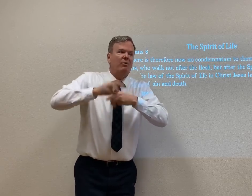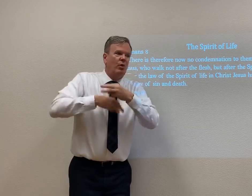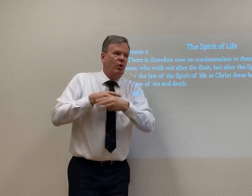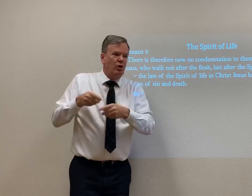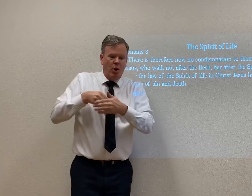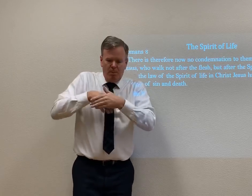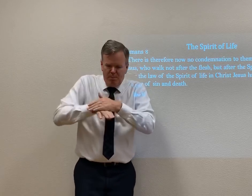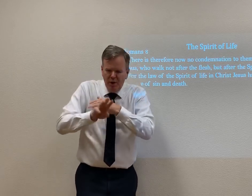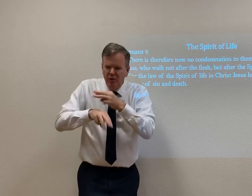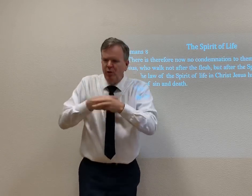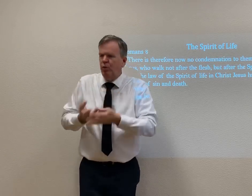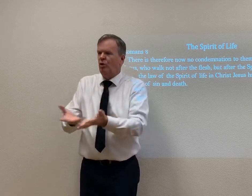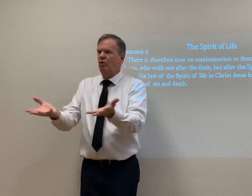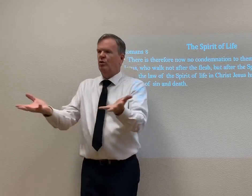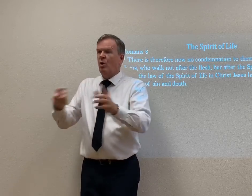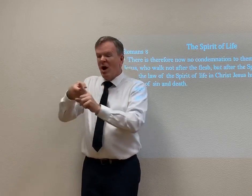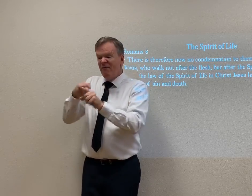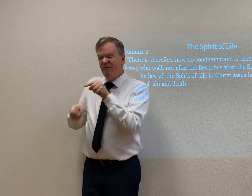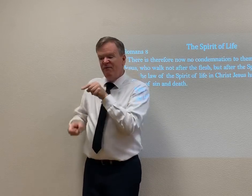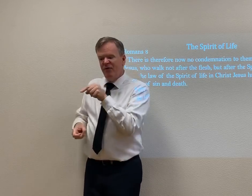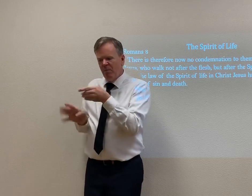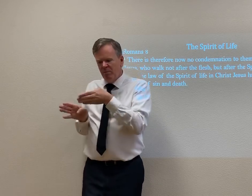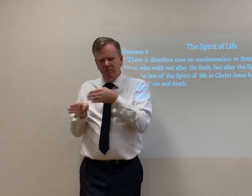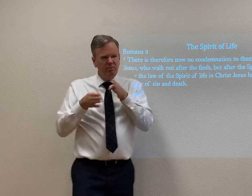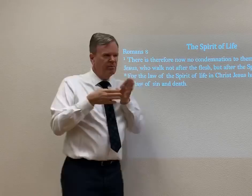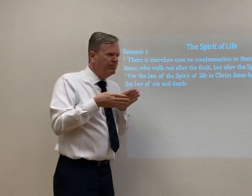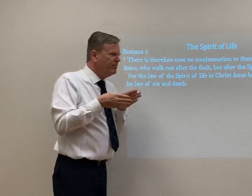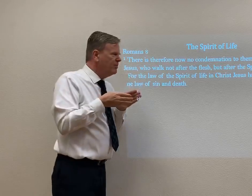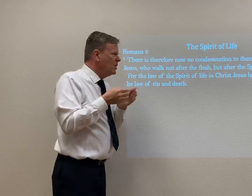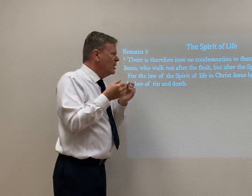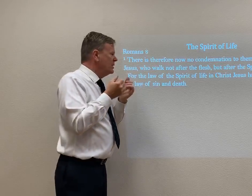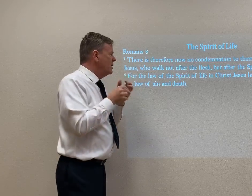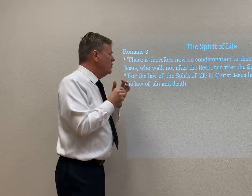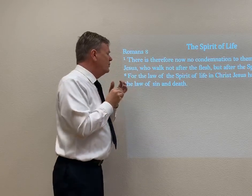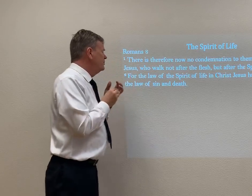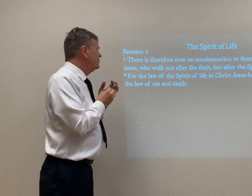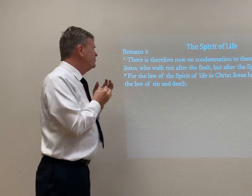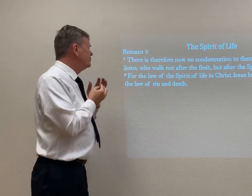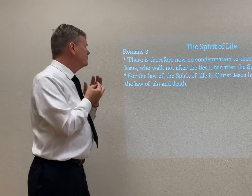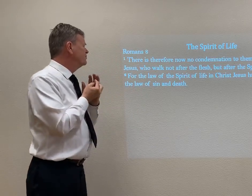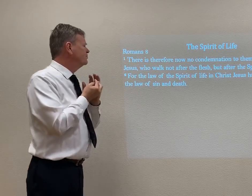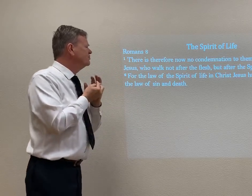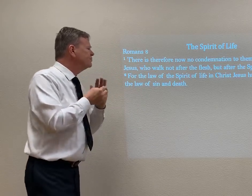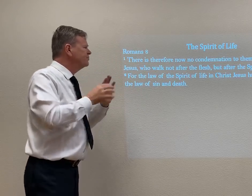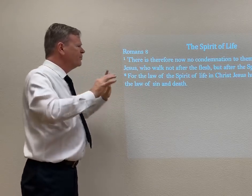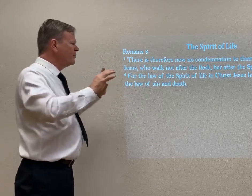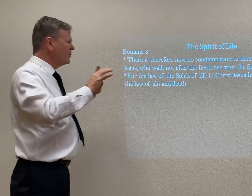this. We're born into the world, right? And then we have to be made free from it.